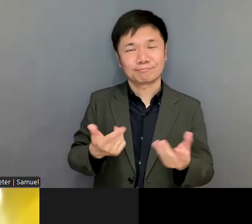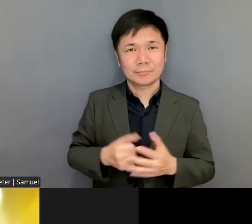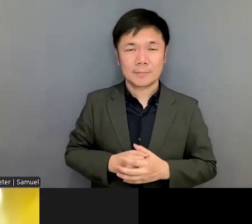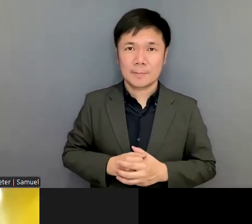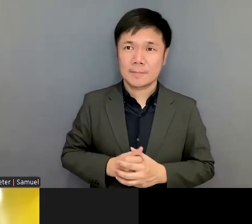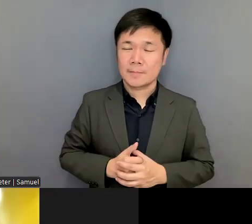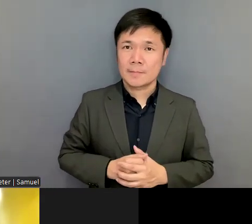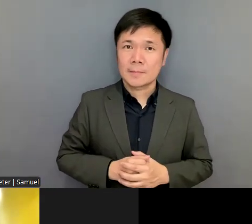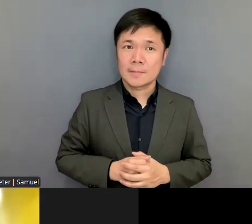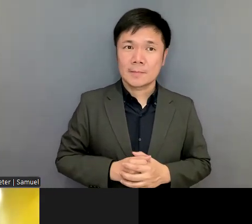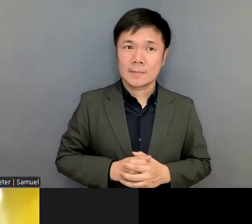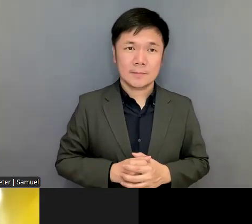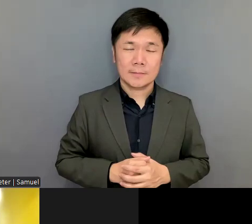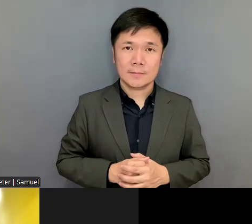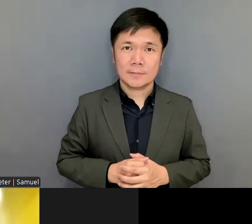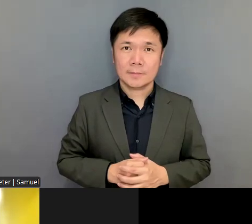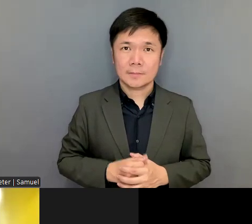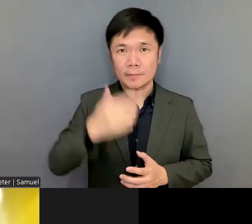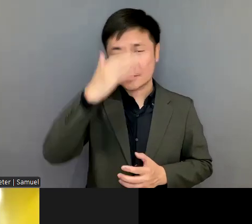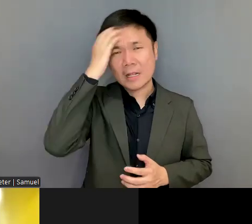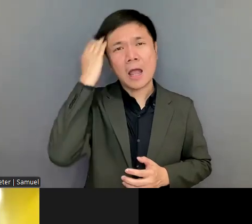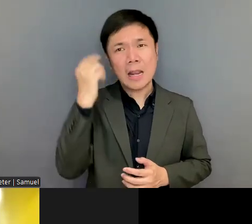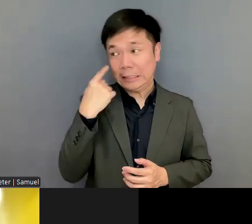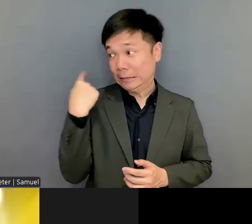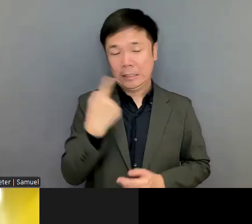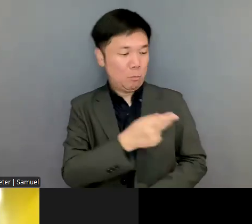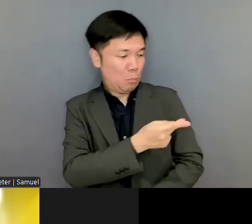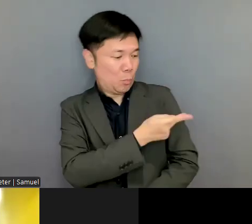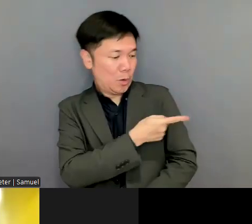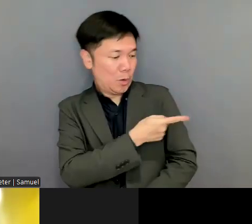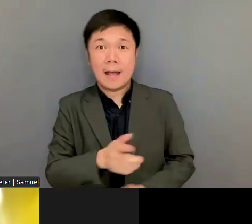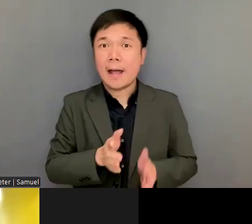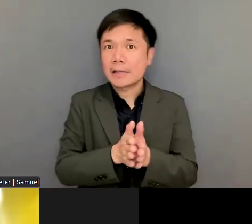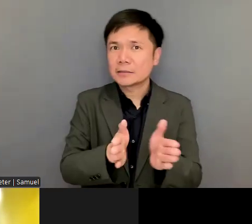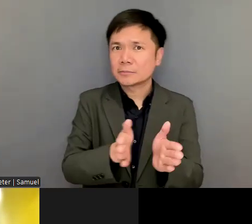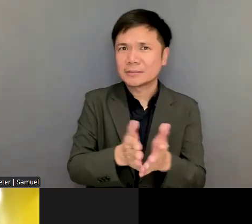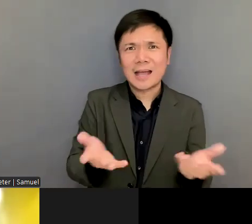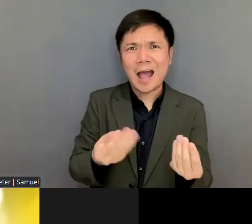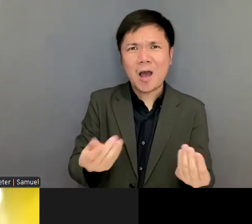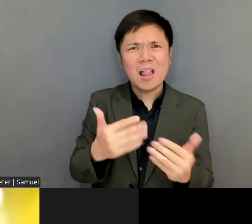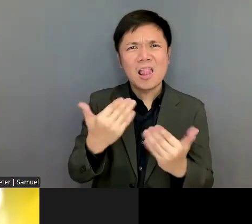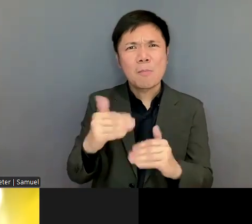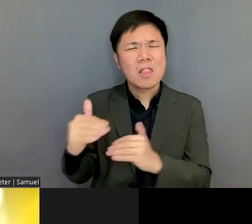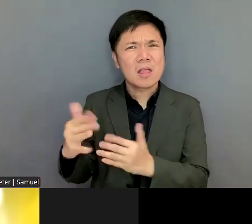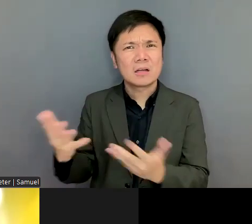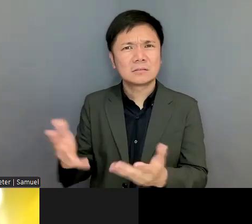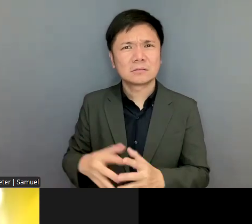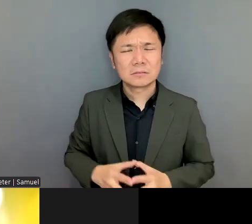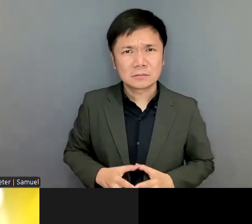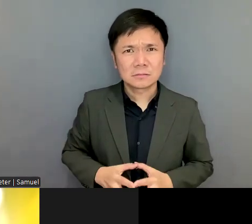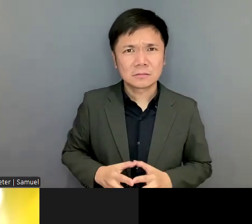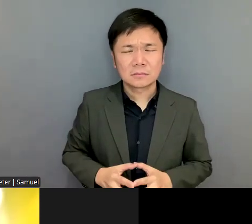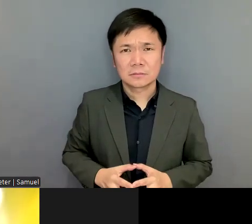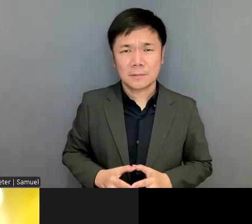Pratima o Ipul, la I educación think that se ve Pratima mentioned limitada, that the especialmente education cuando is somehow somos limited, mujeres indígenas con especially discapacidad when it o comes